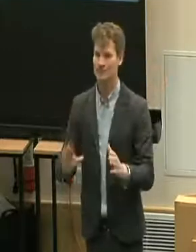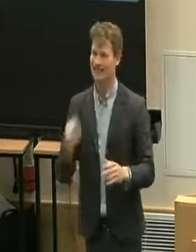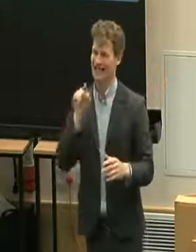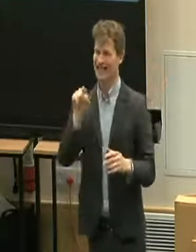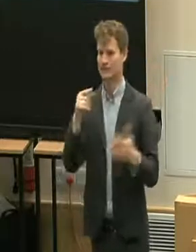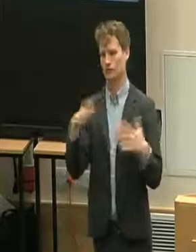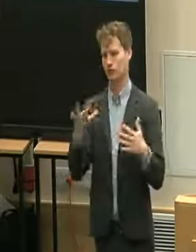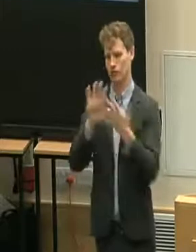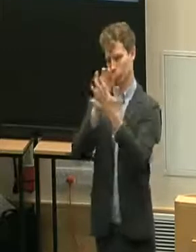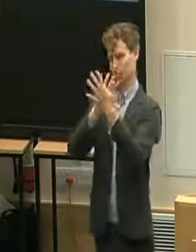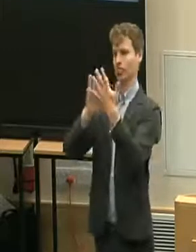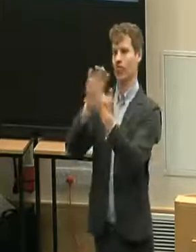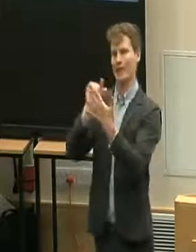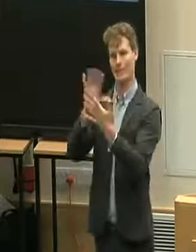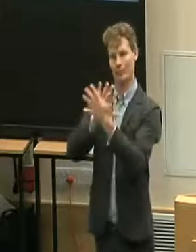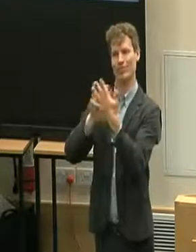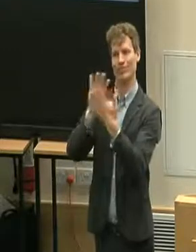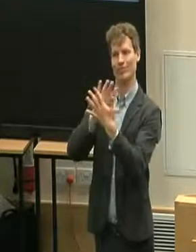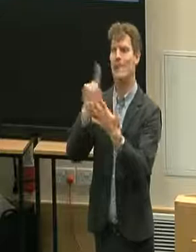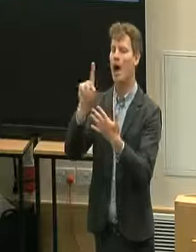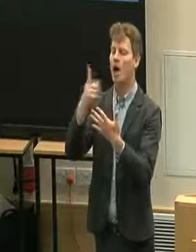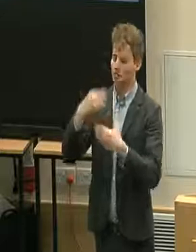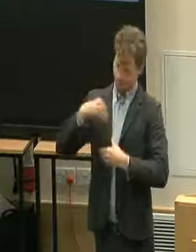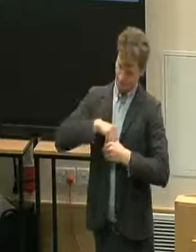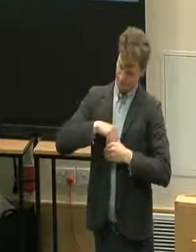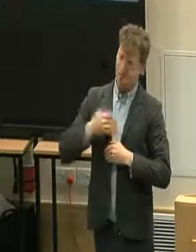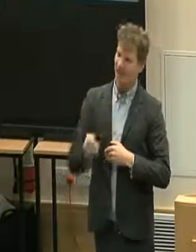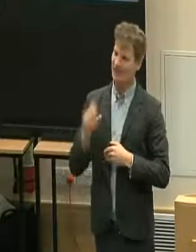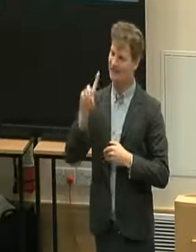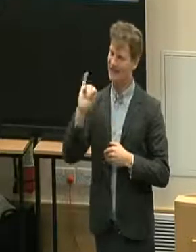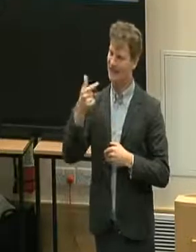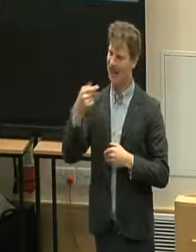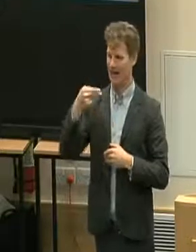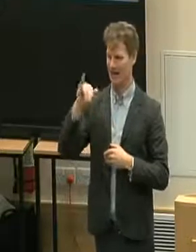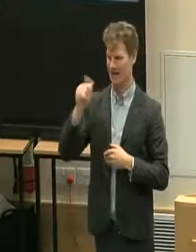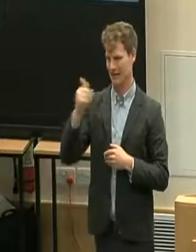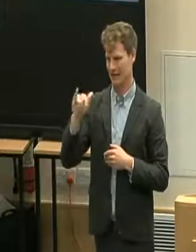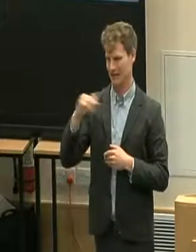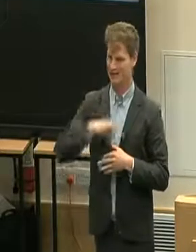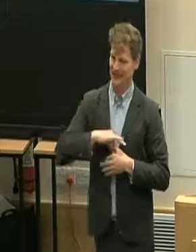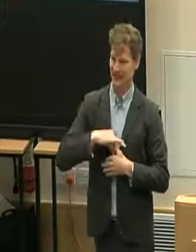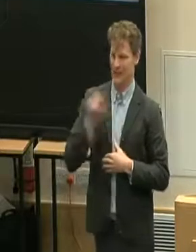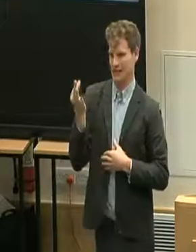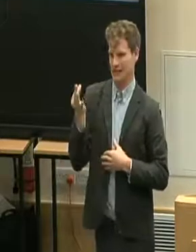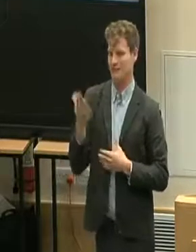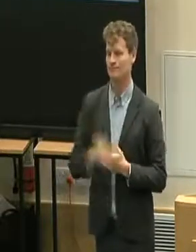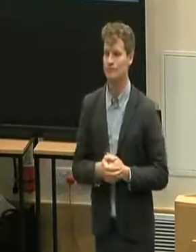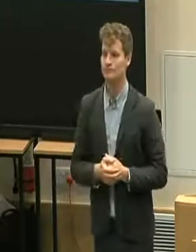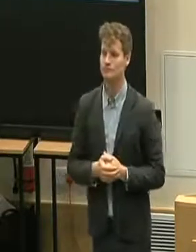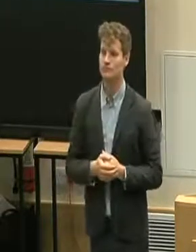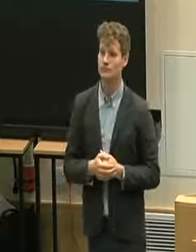inherent dignity. But interestingly enough, the second part of that presents actually a theory